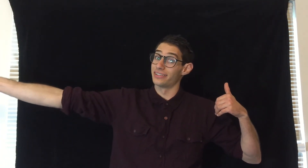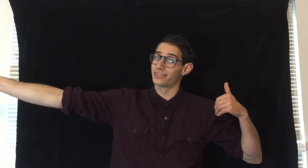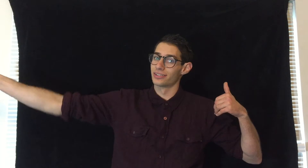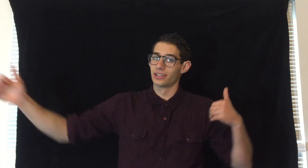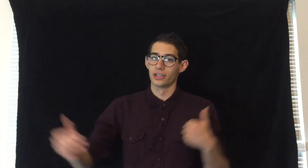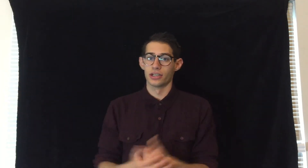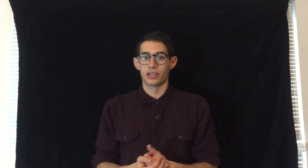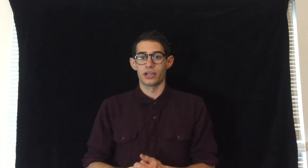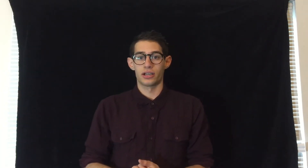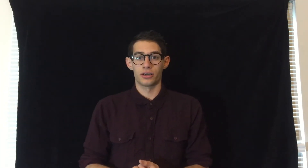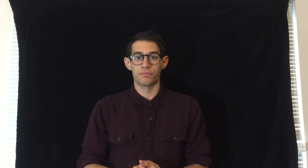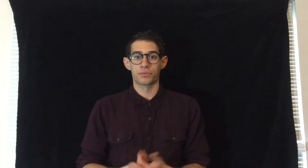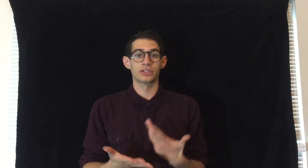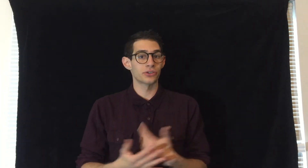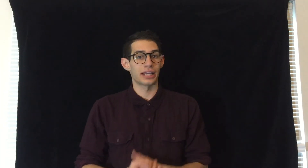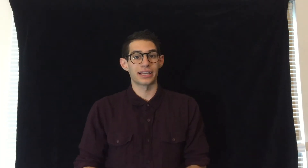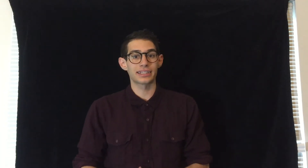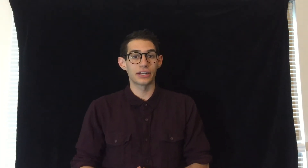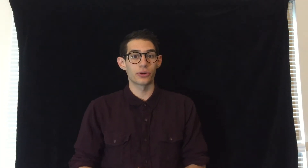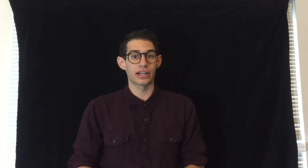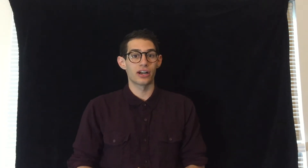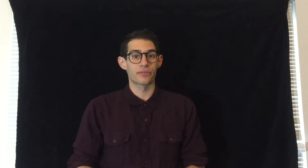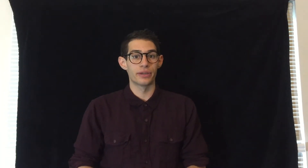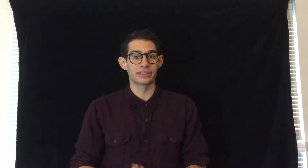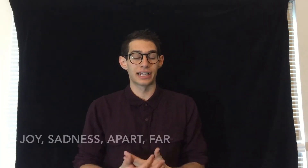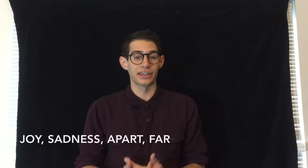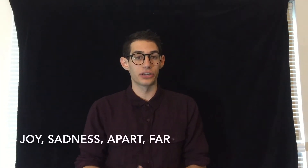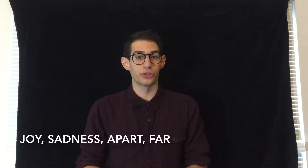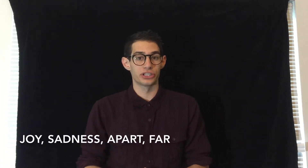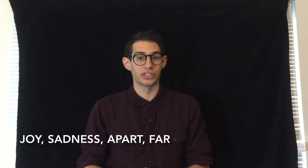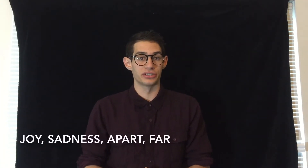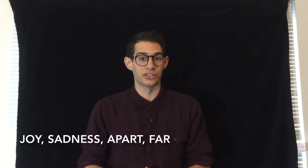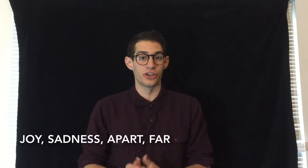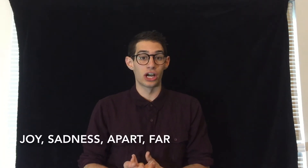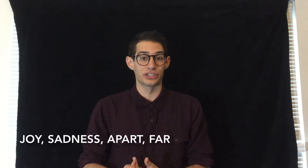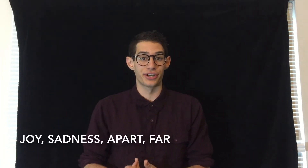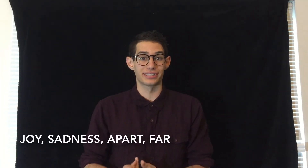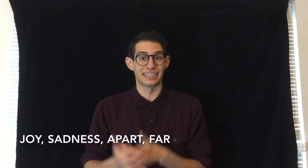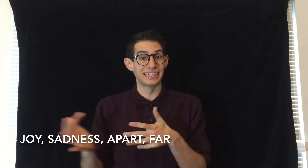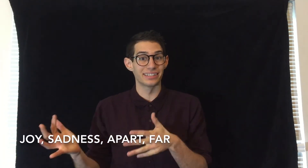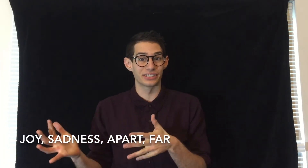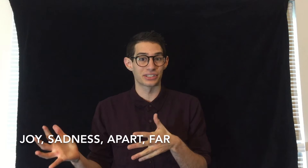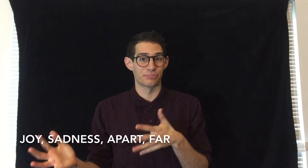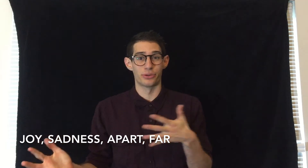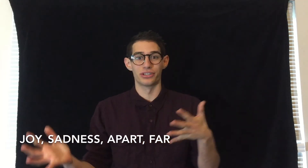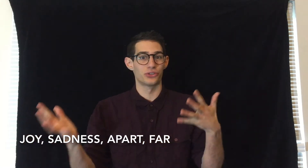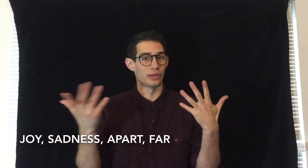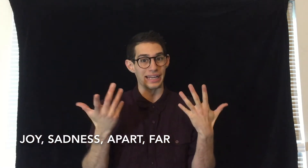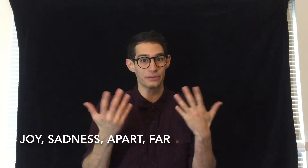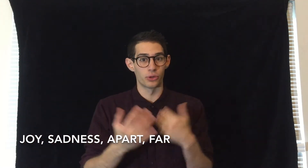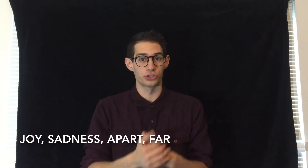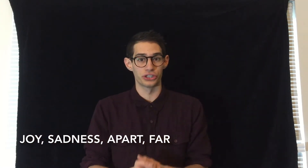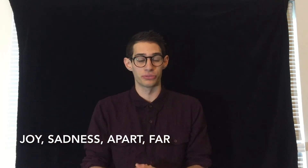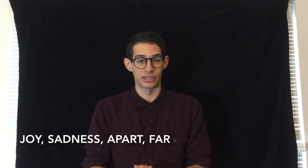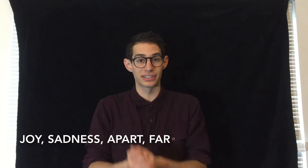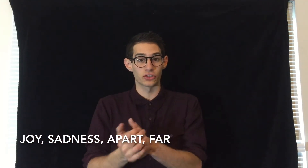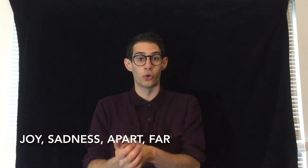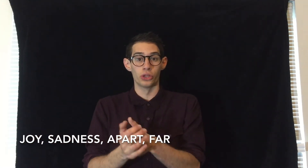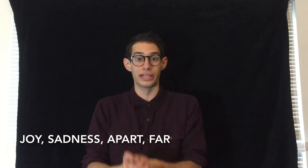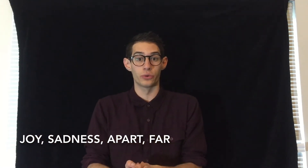distance. And so yeah, that's kind of what I got from it. Sign language is not just English put into hand motions, but it's its own